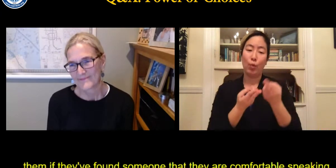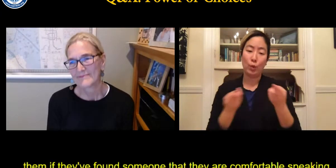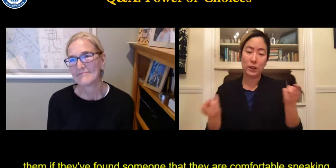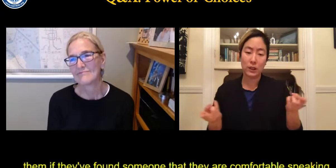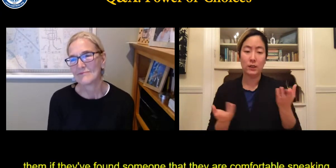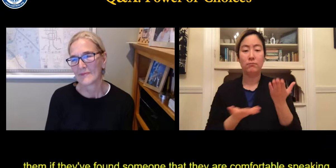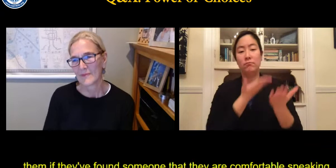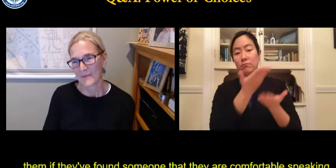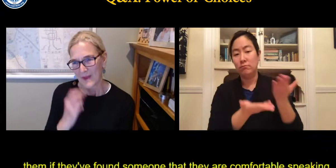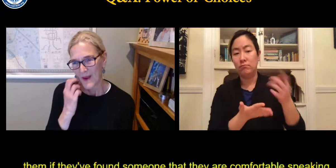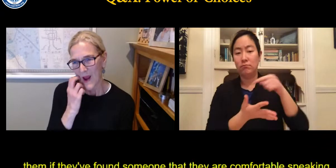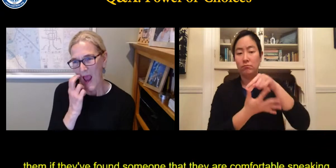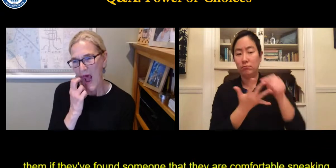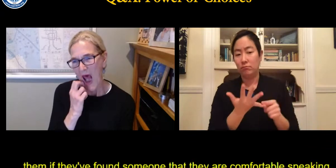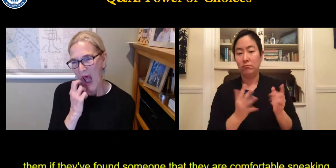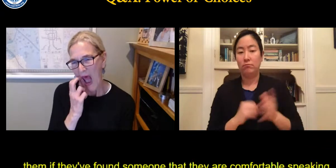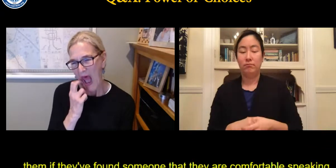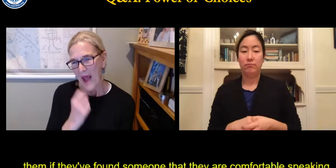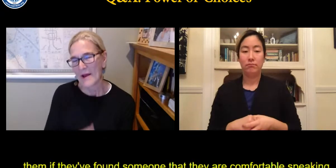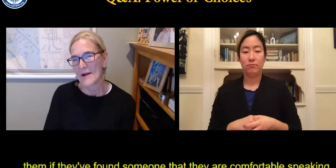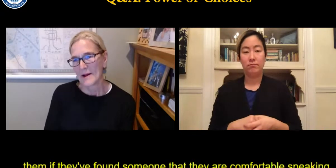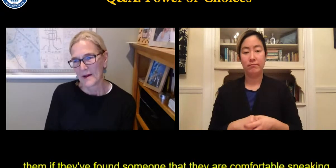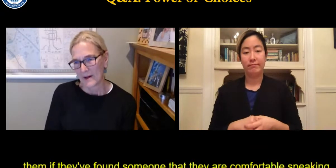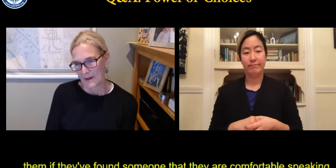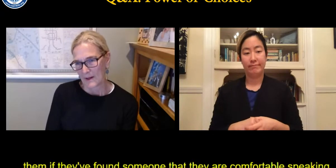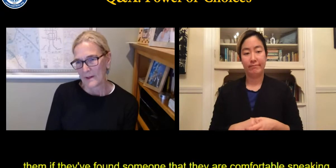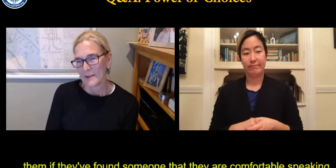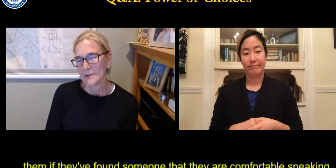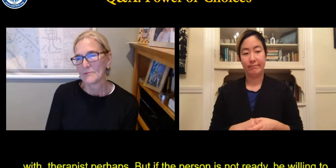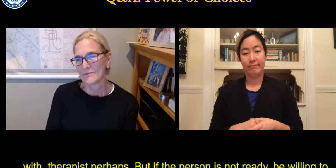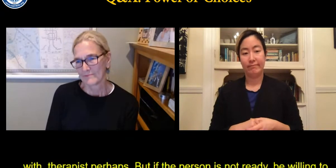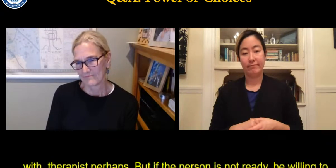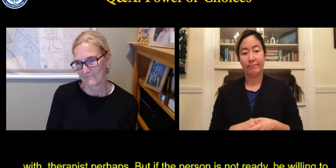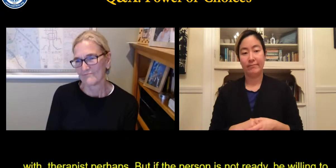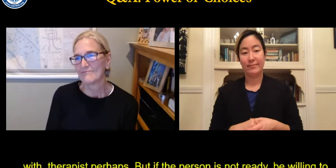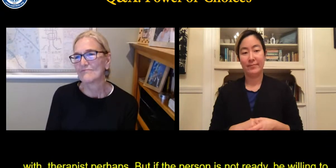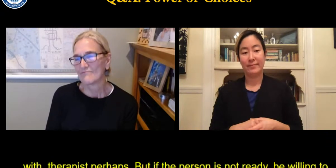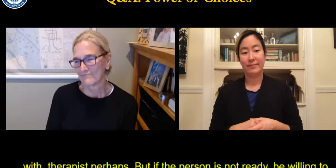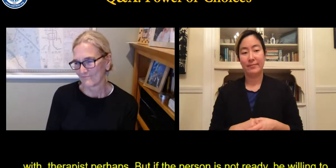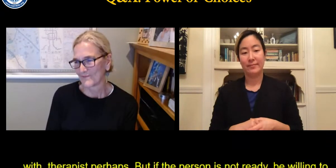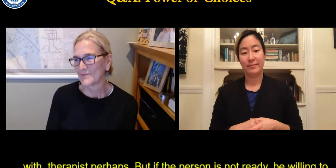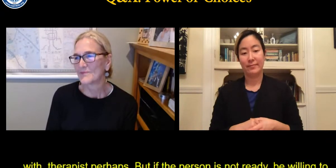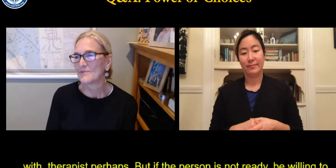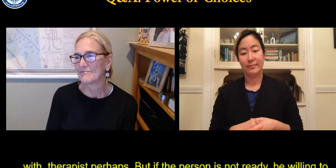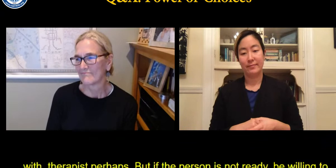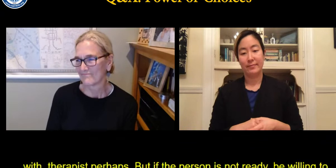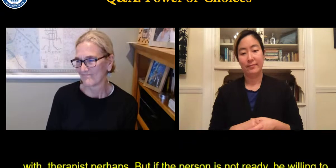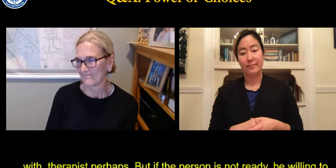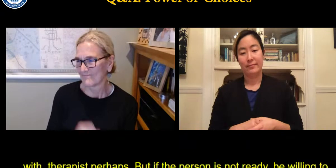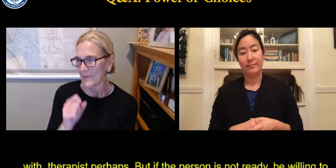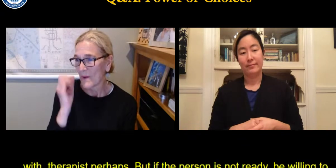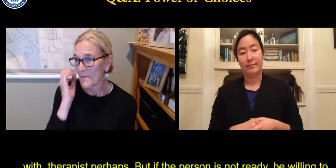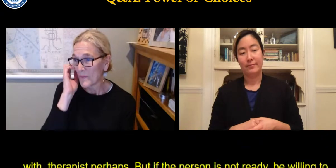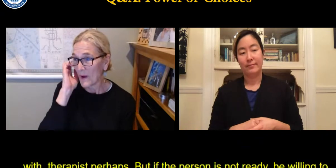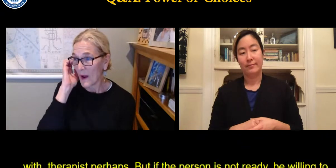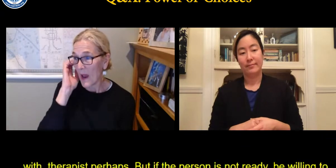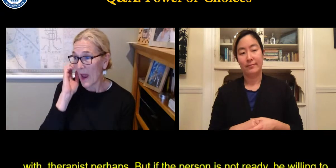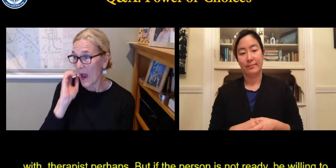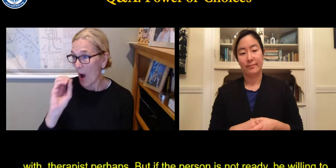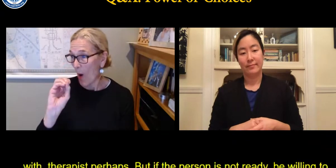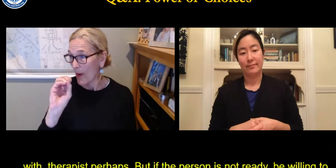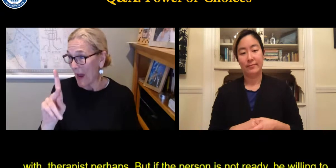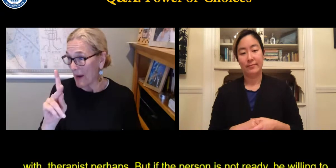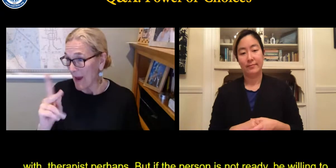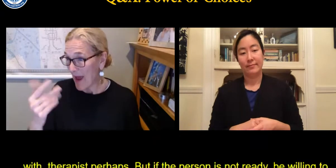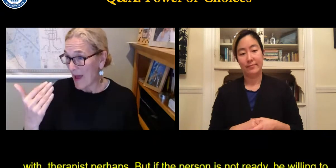force anything on anyone if they're not ready. However, you can share resources. If you have a variety of resources, point those out to them